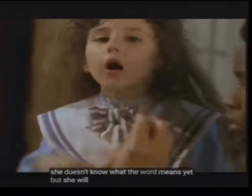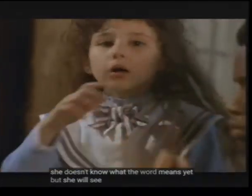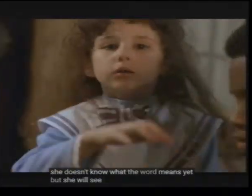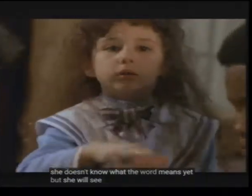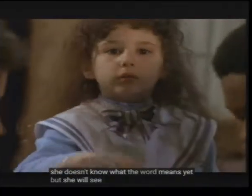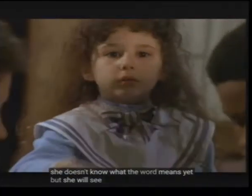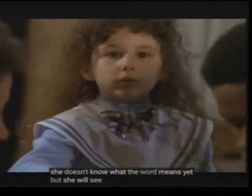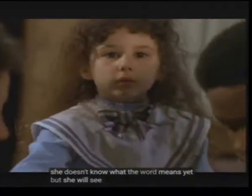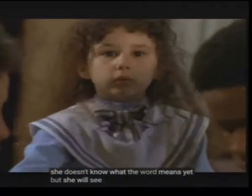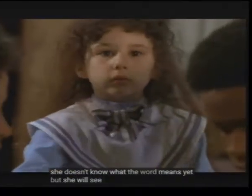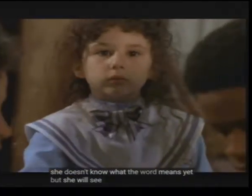Percy?